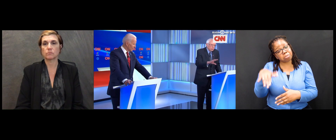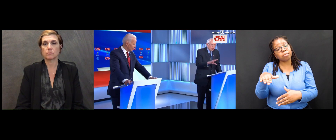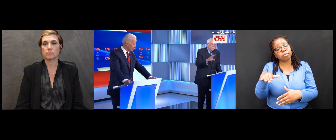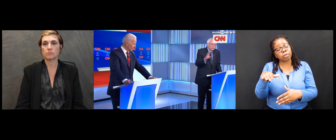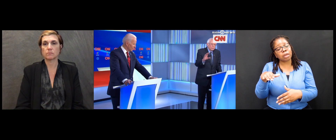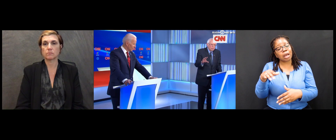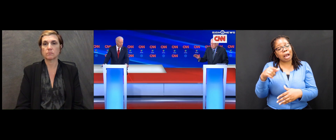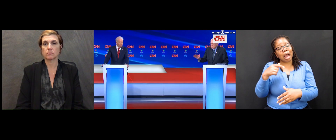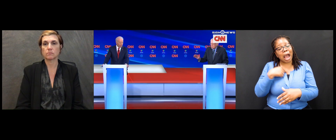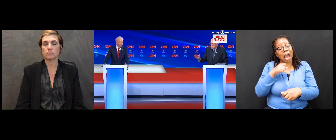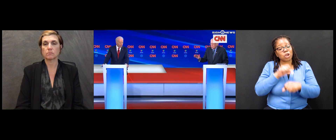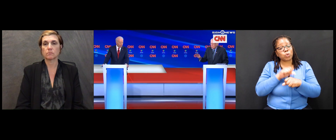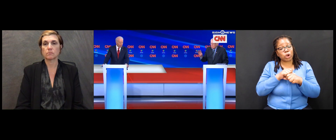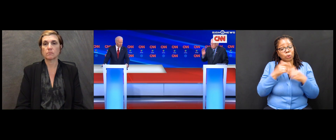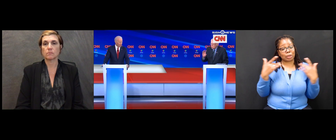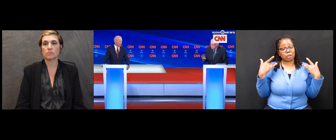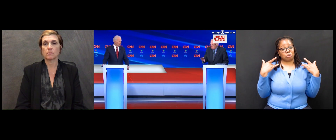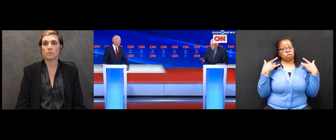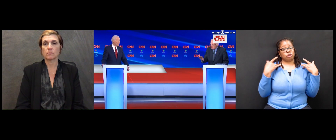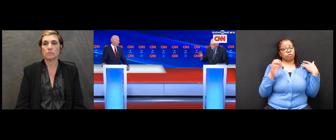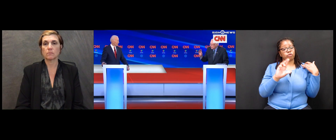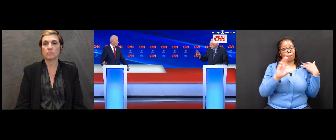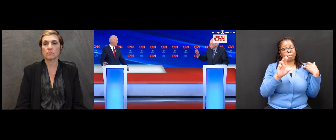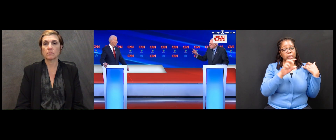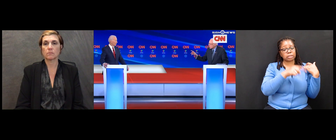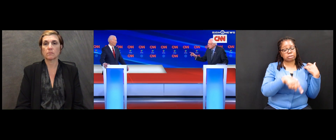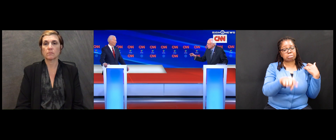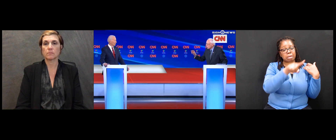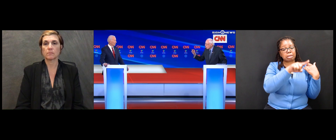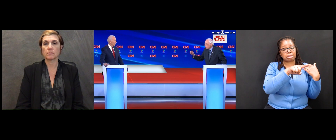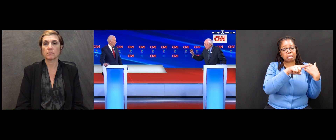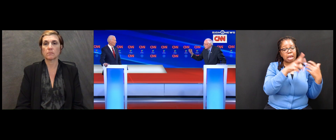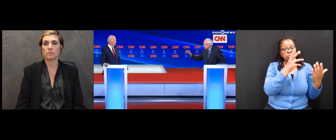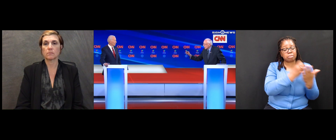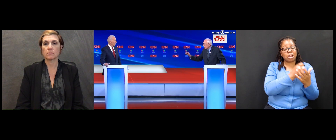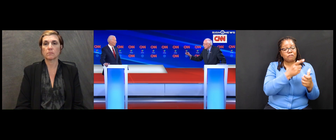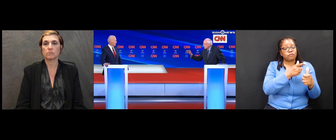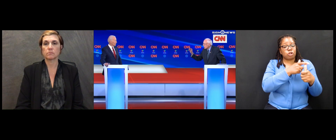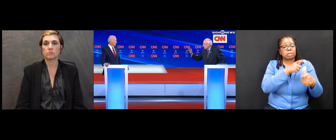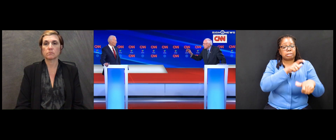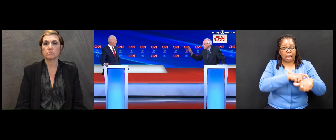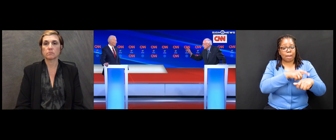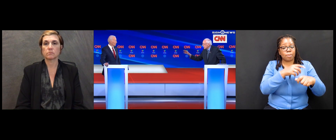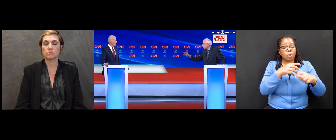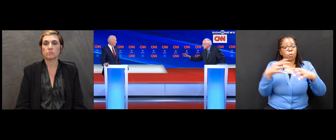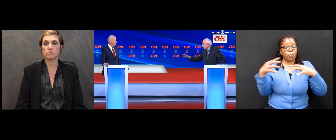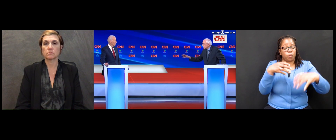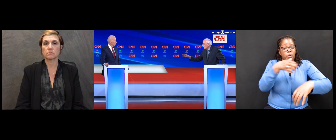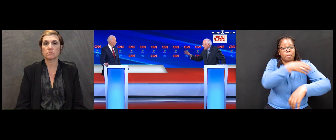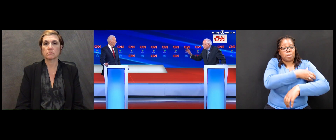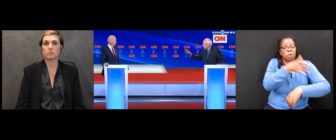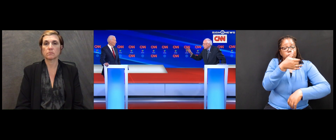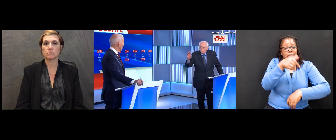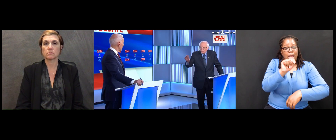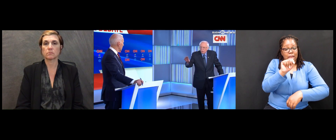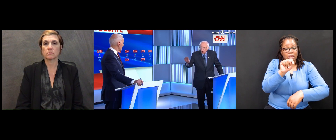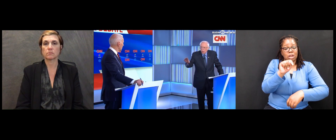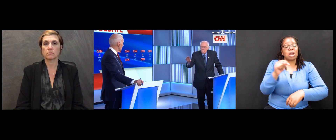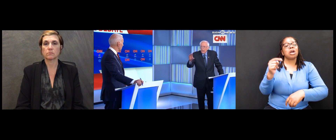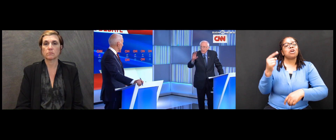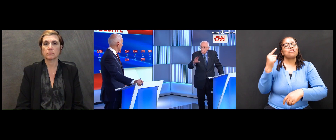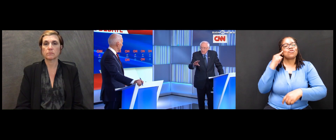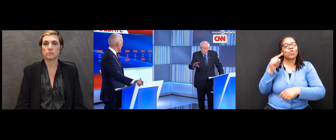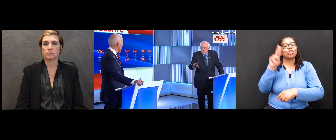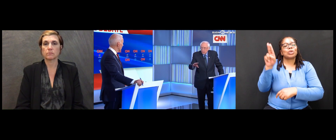with conservative Republicans to utilize for the very first time the War Powers Act to get the United States out of the horrific